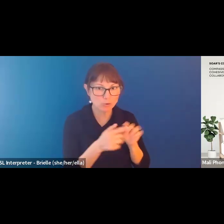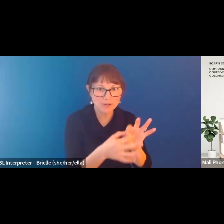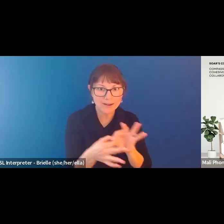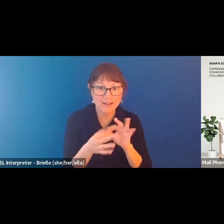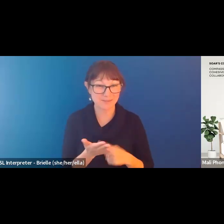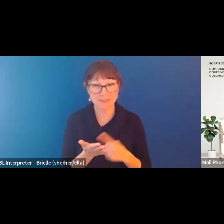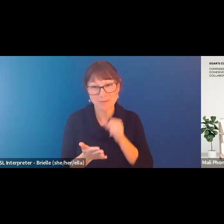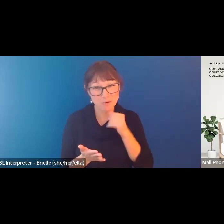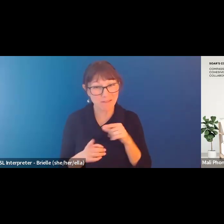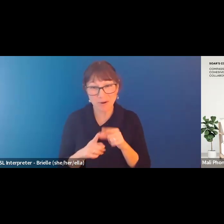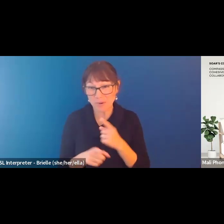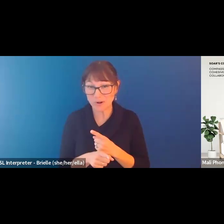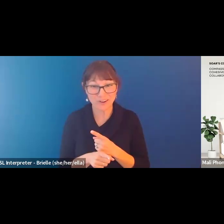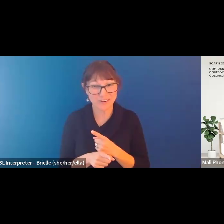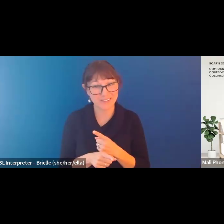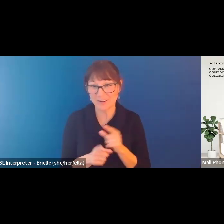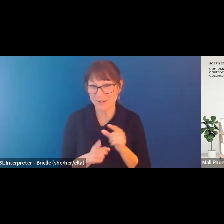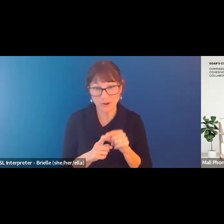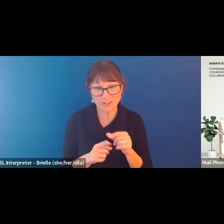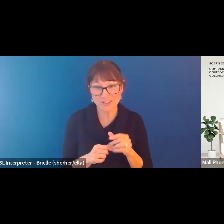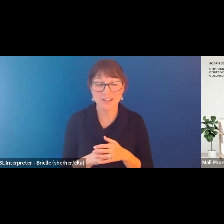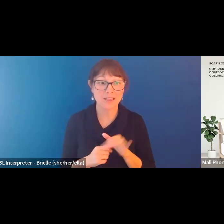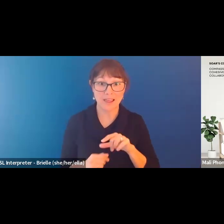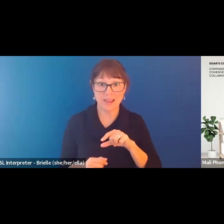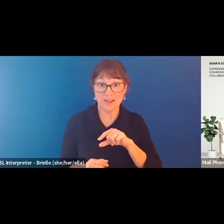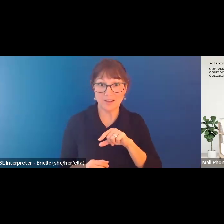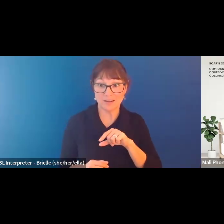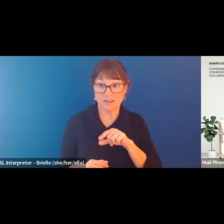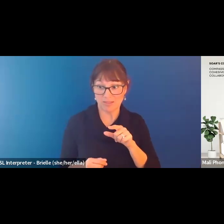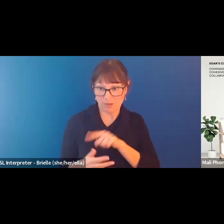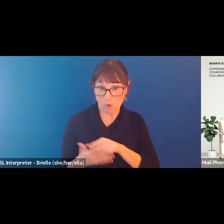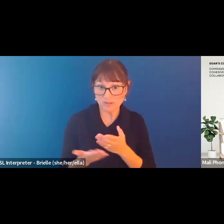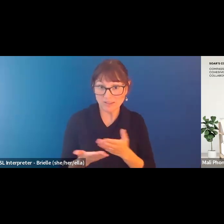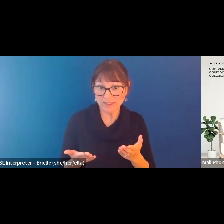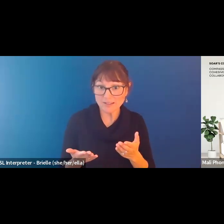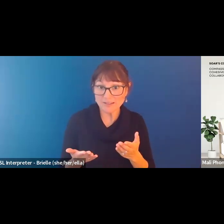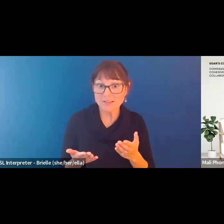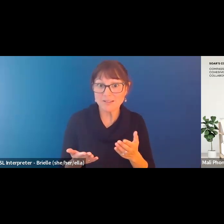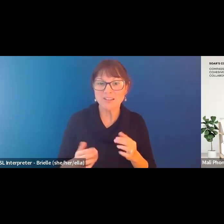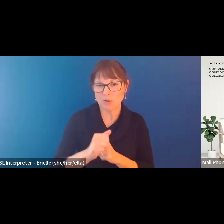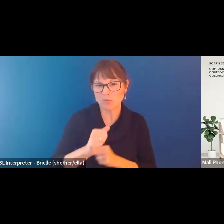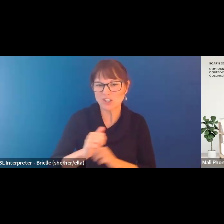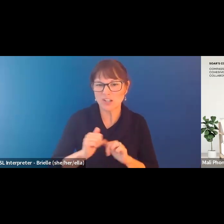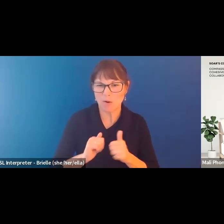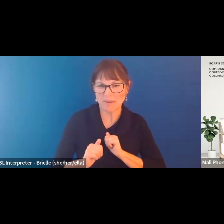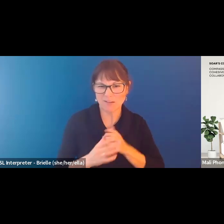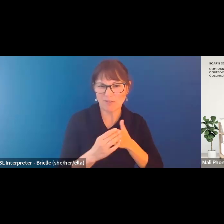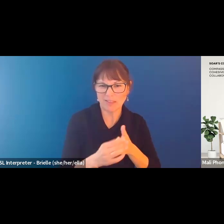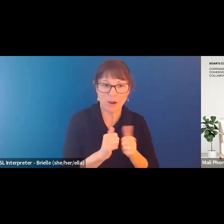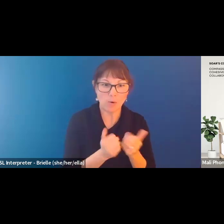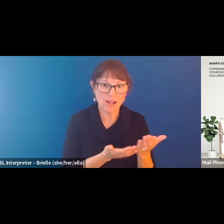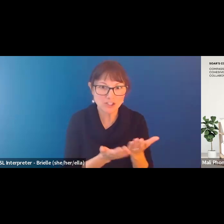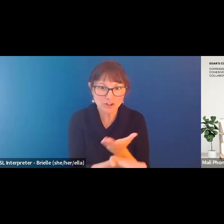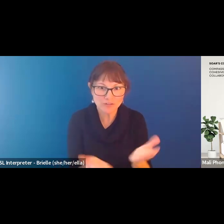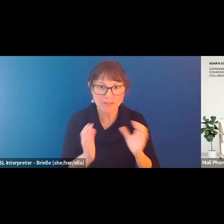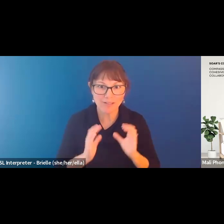right words. Those qualities became the foundation of how I lead, how I serve clients, and how I hold